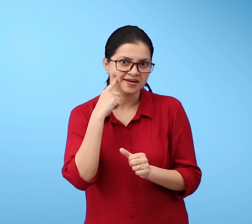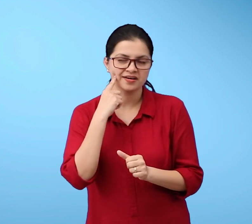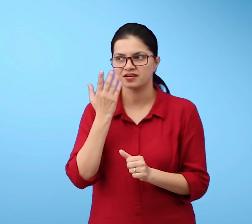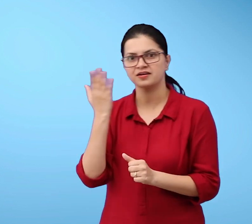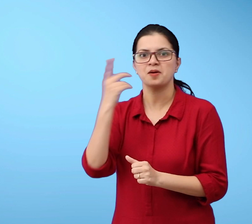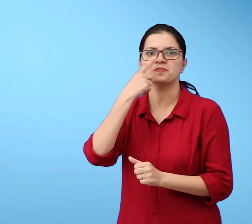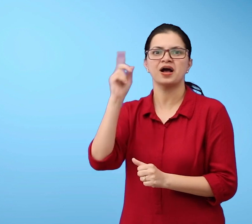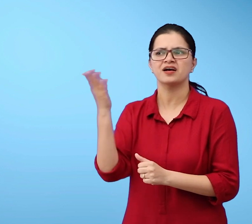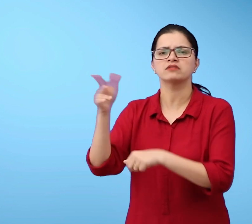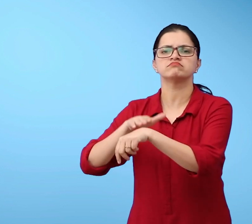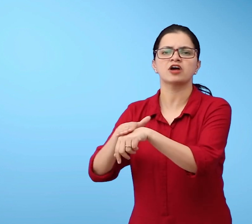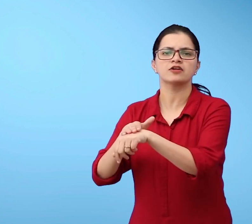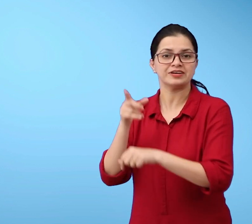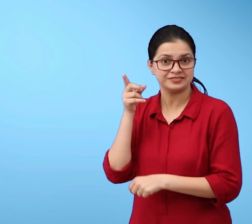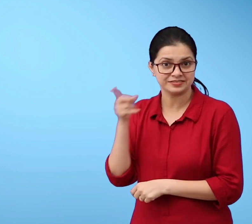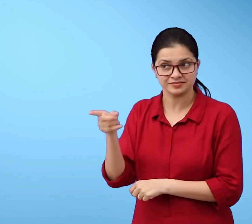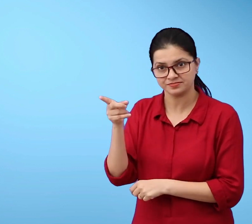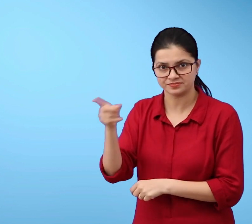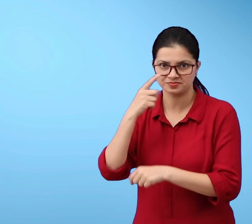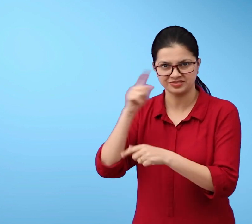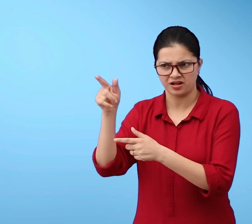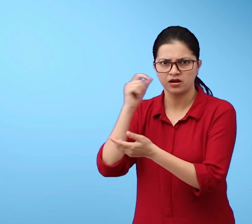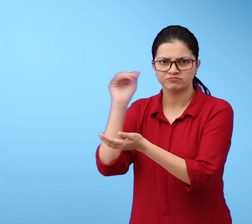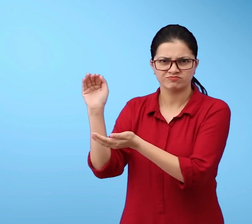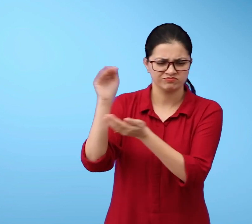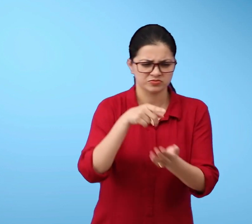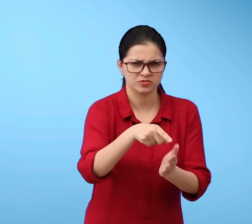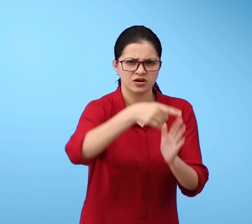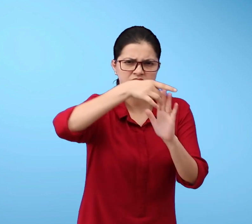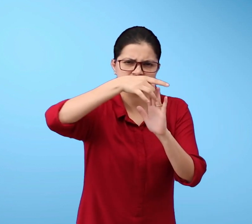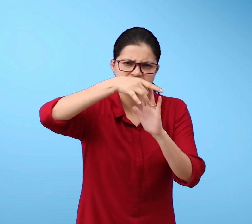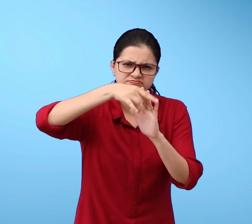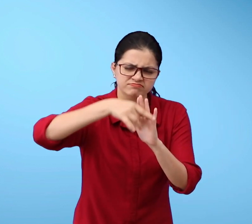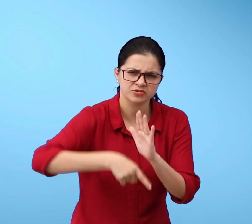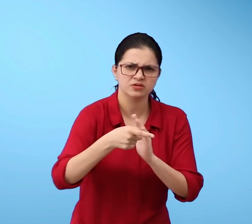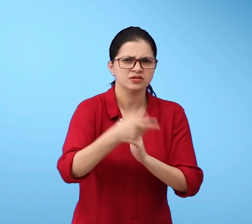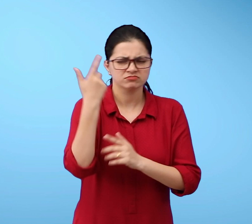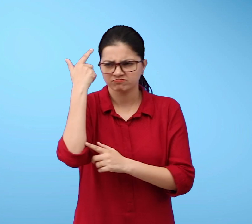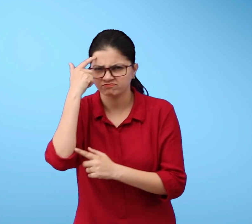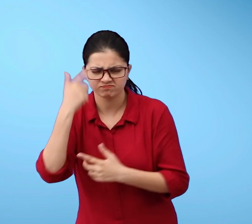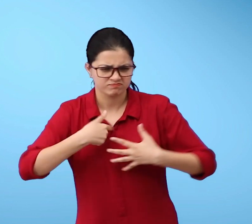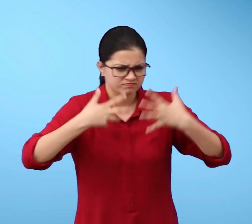who was named after his mother, the slave woman Jabali.